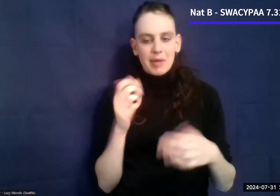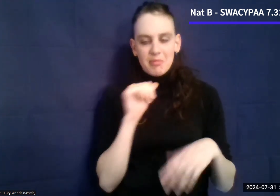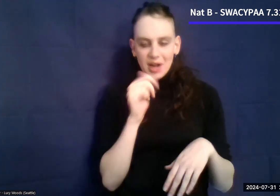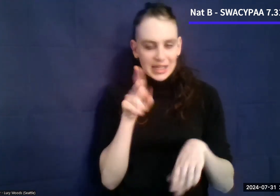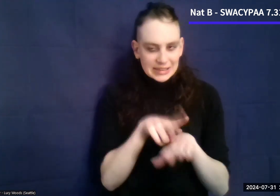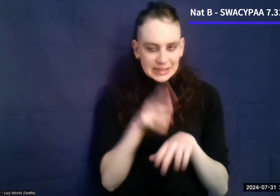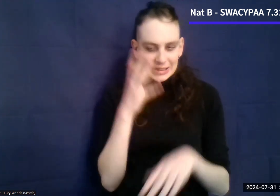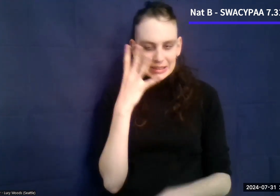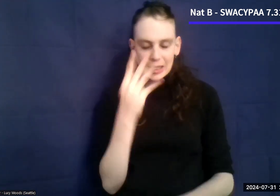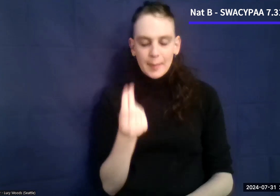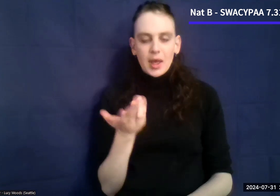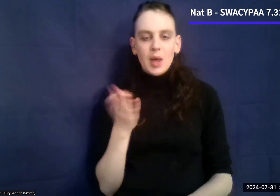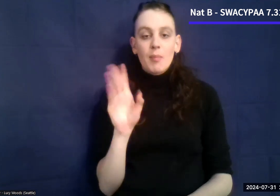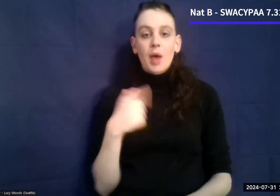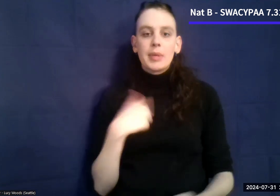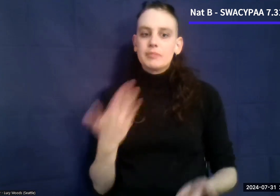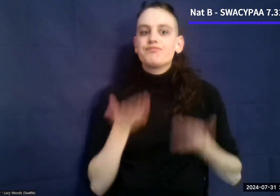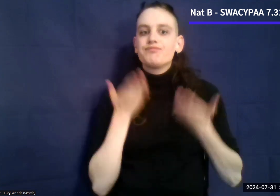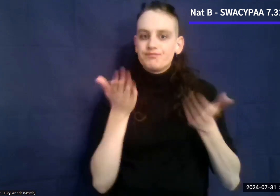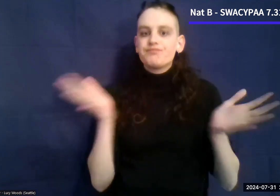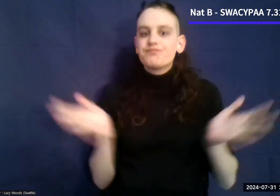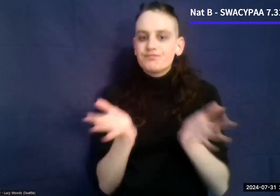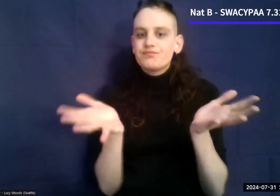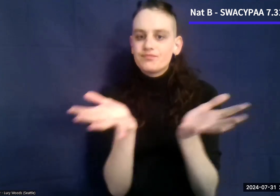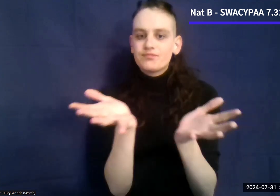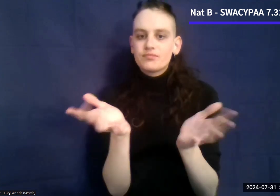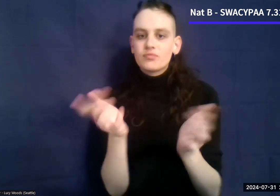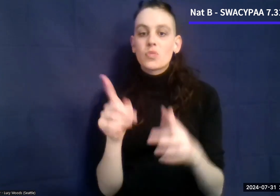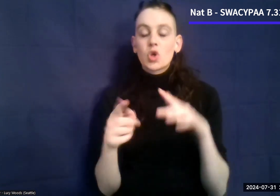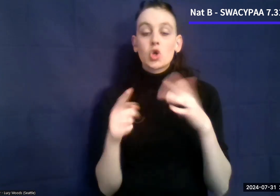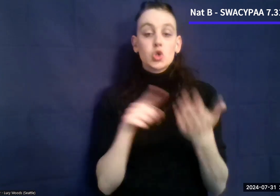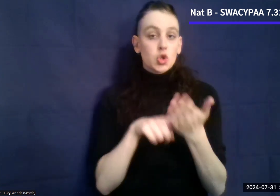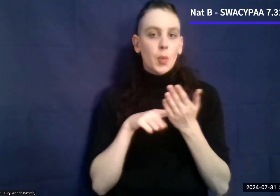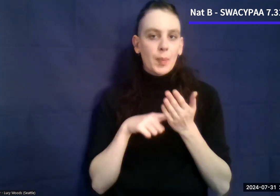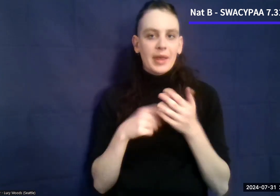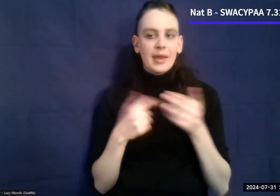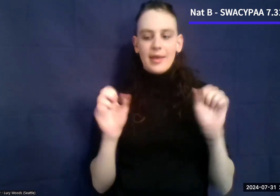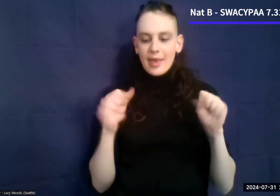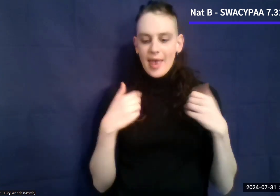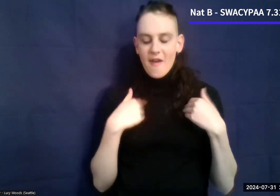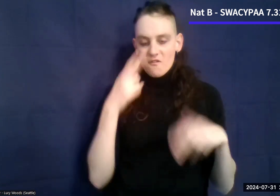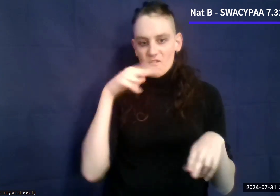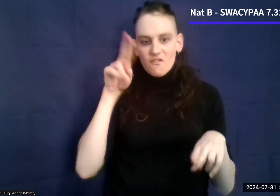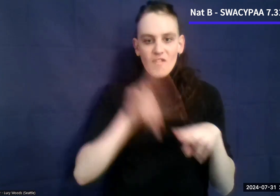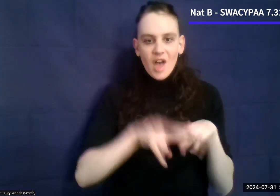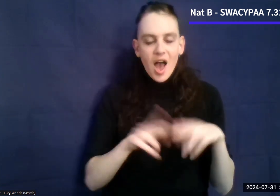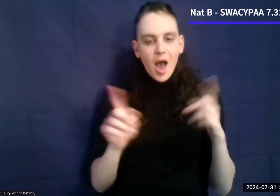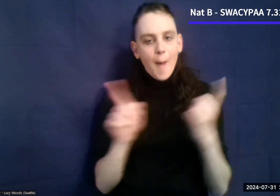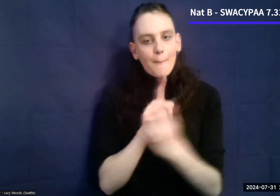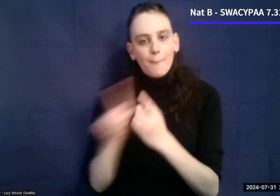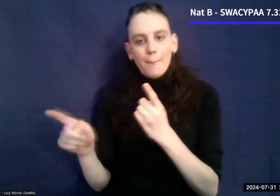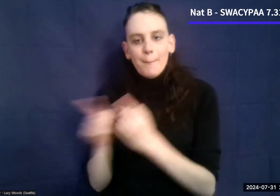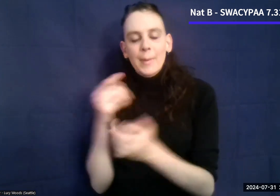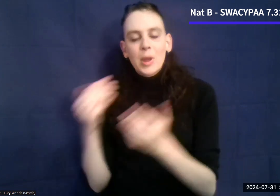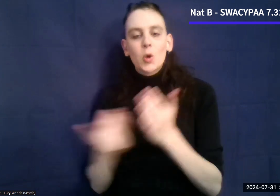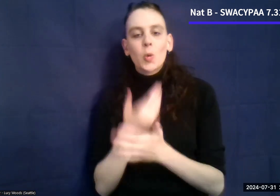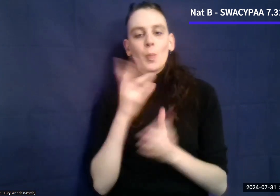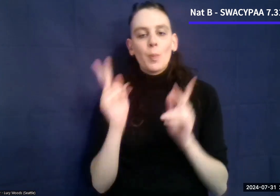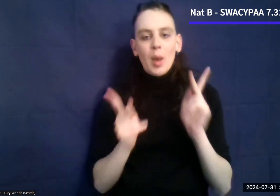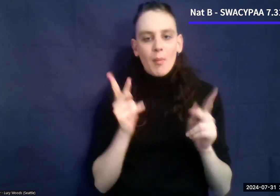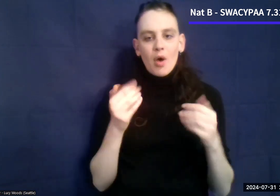because it's like definitely shown me I can have a blast and meet new people and have friends everywhere without